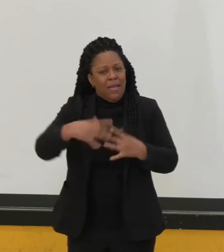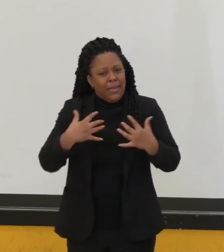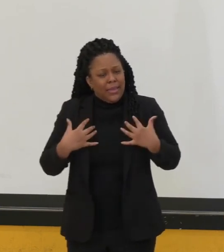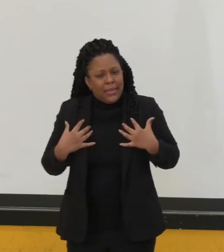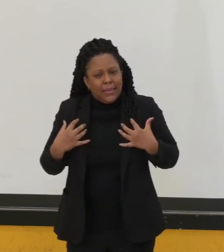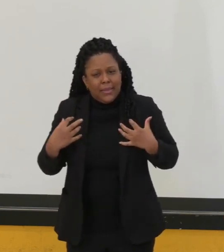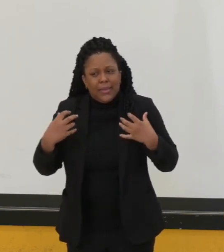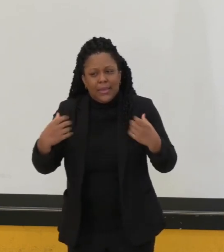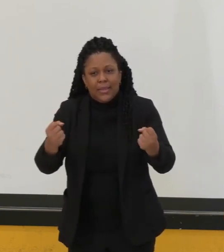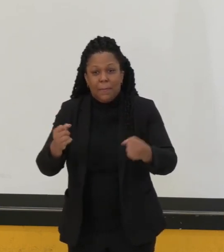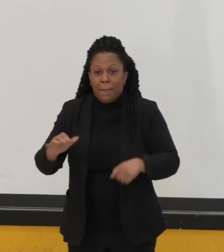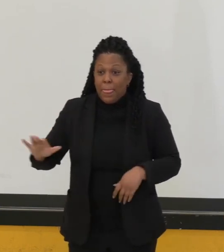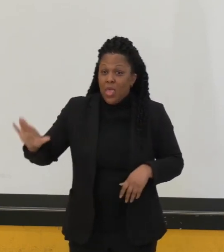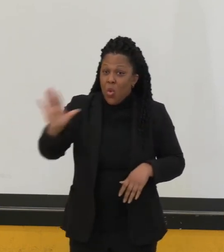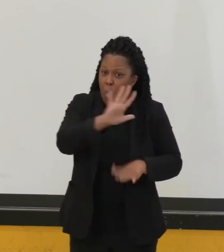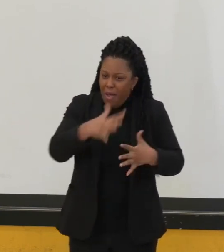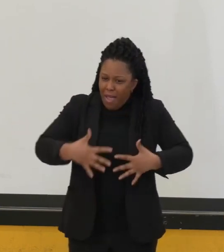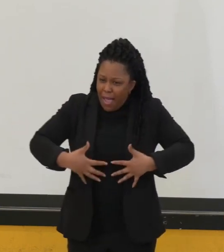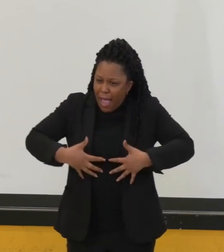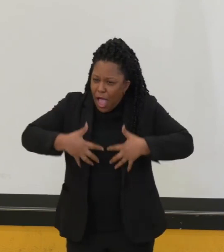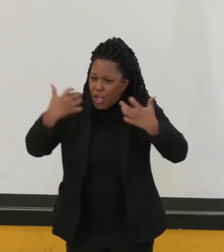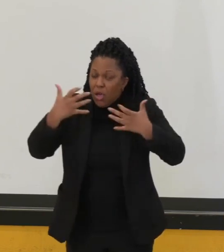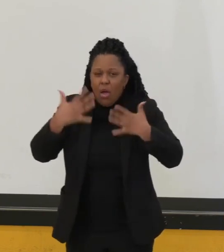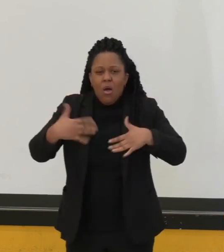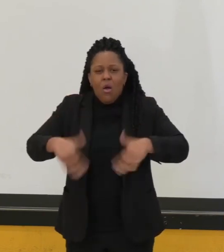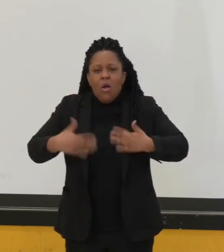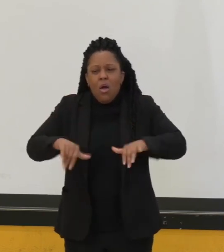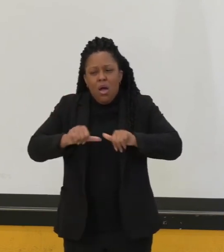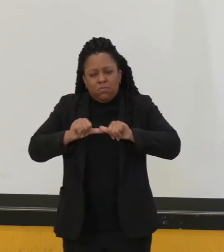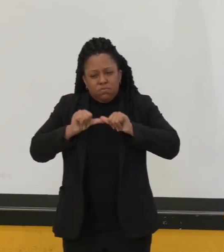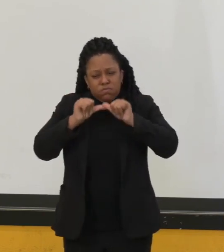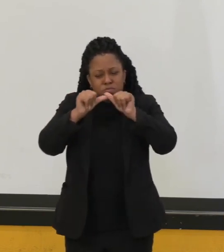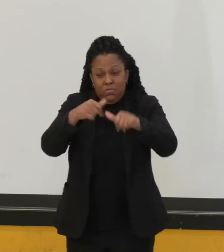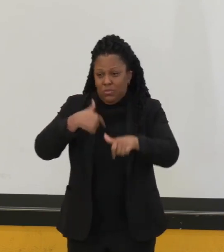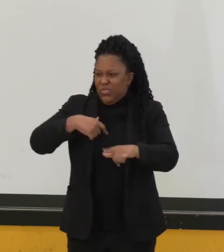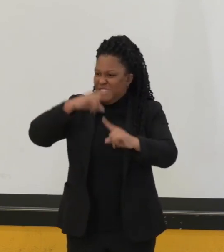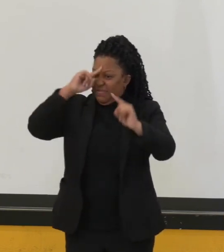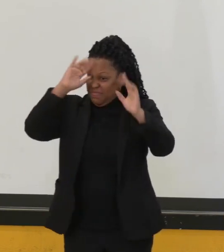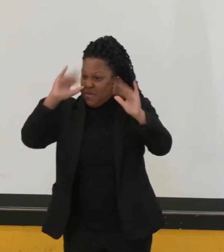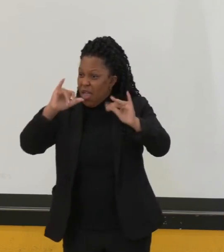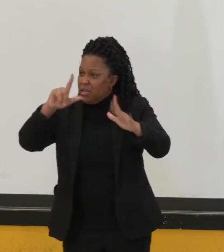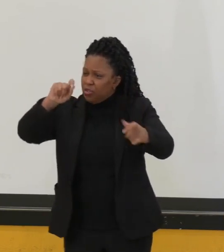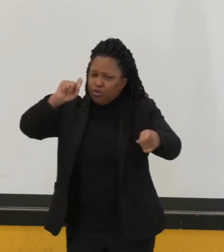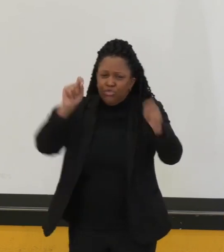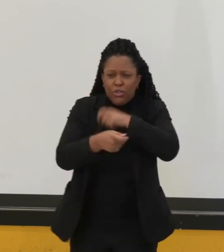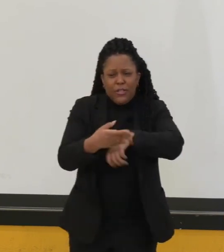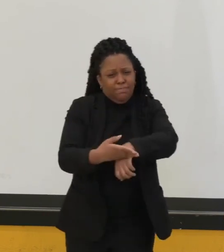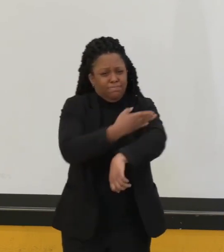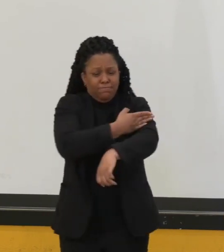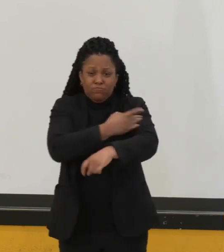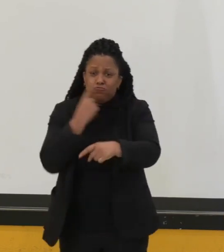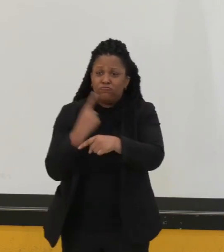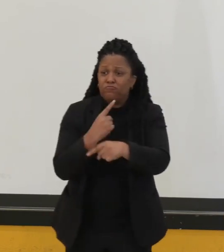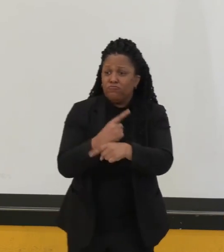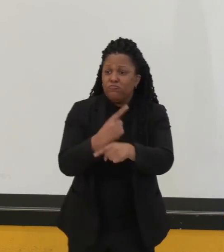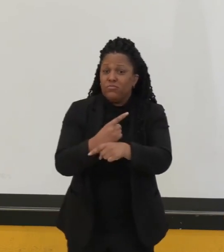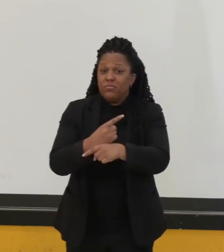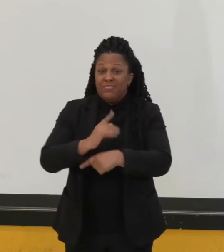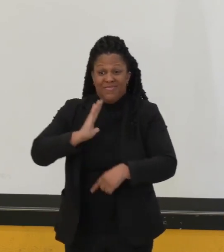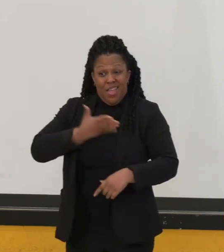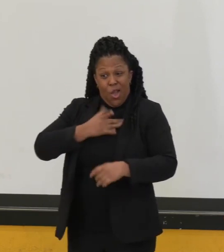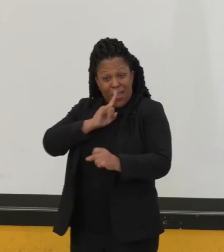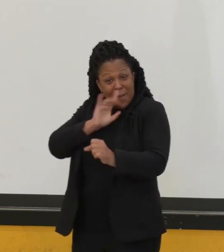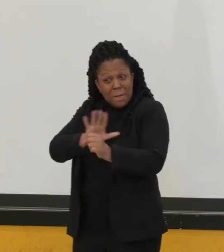this continues to go on and their expectation that things need to be different and need to change. And so our commitment of making sure